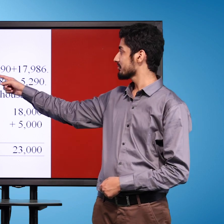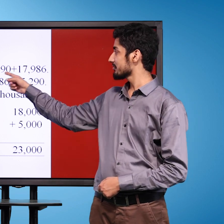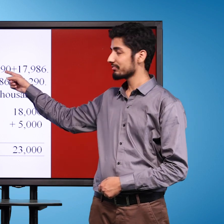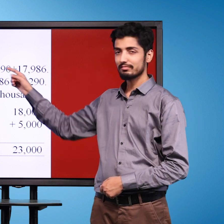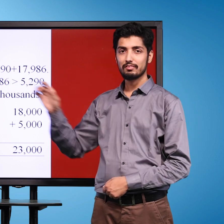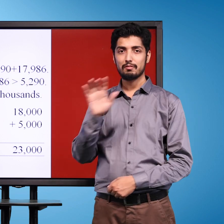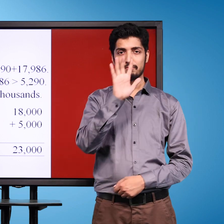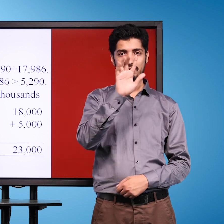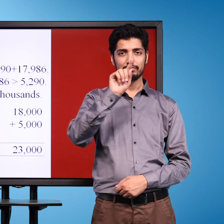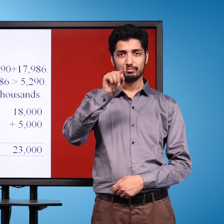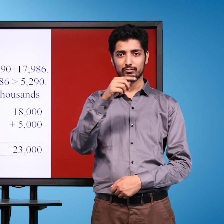5,290 plus